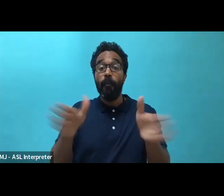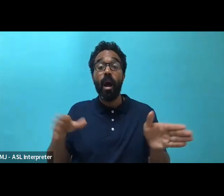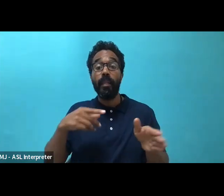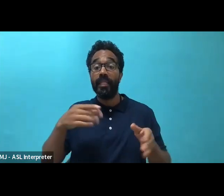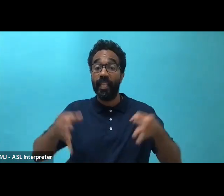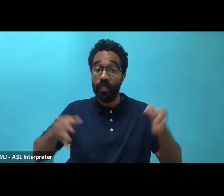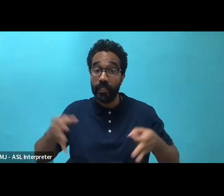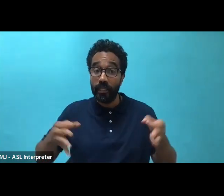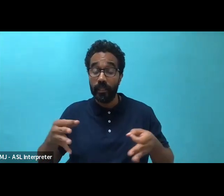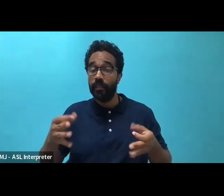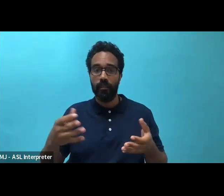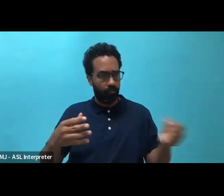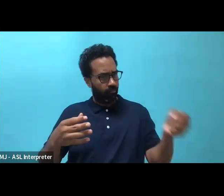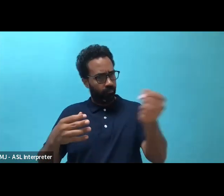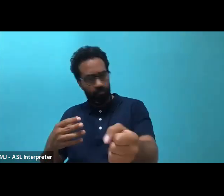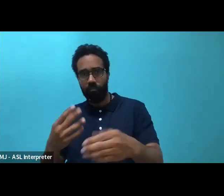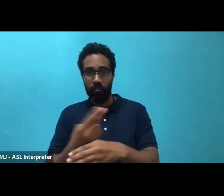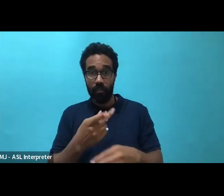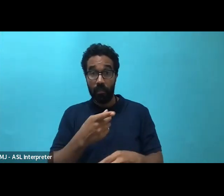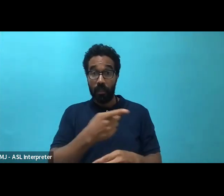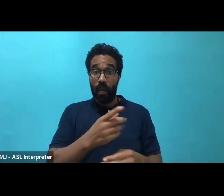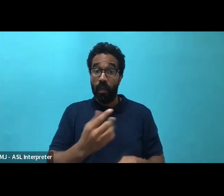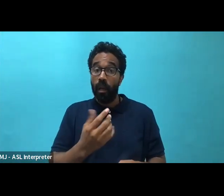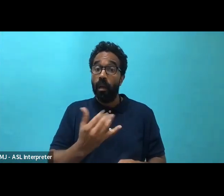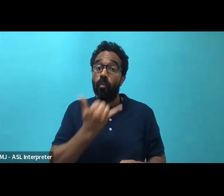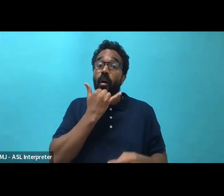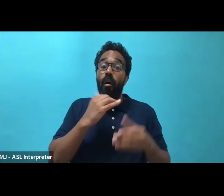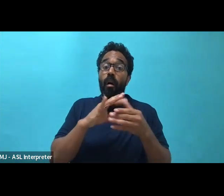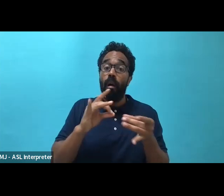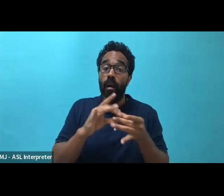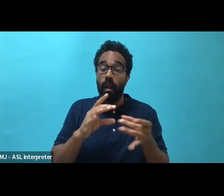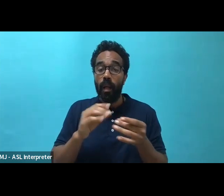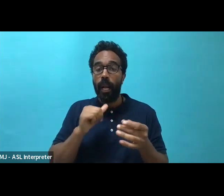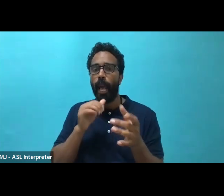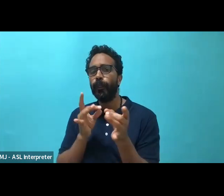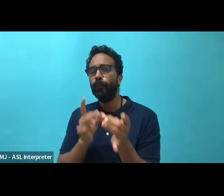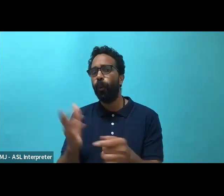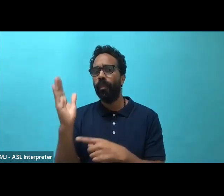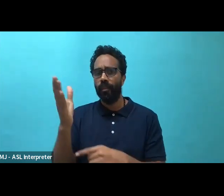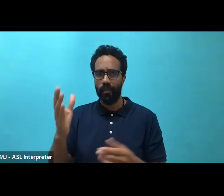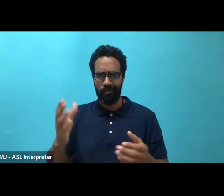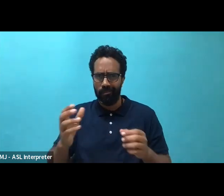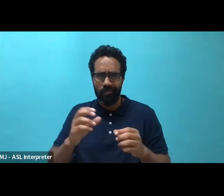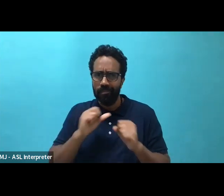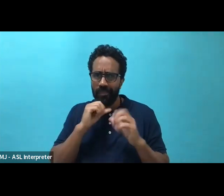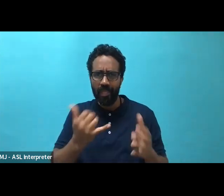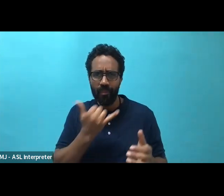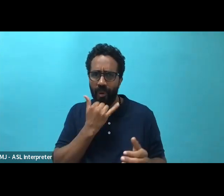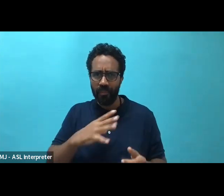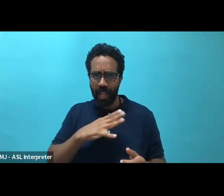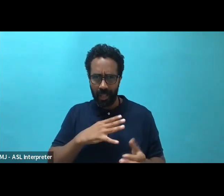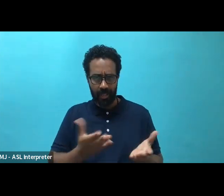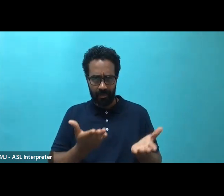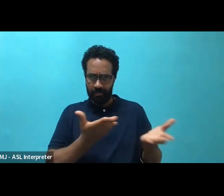if they mess it up. It's okay. They may not be the most articulate people, but that's okay. They are the message in